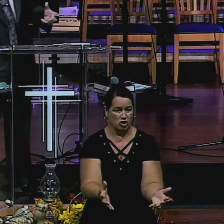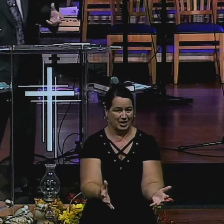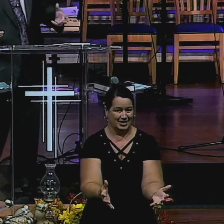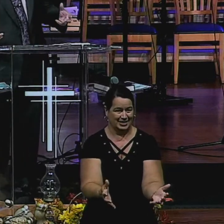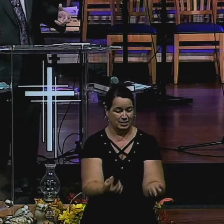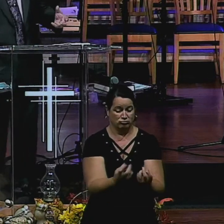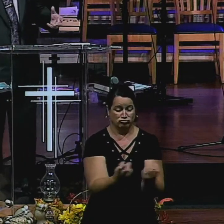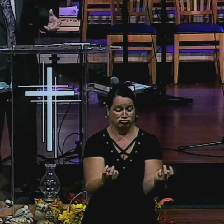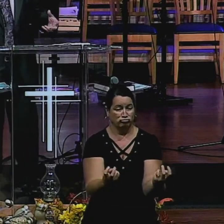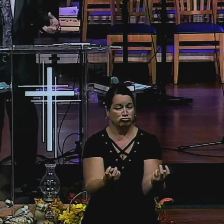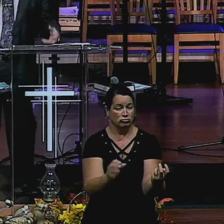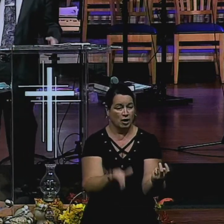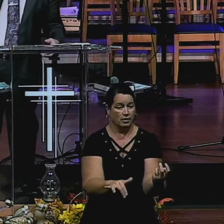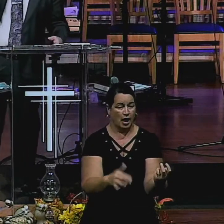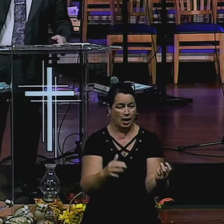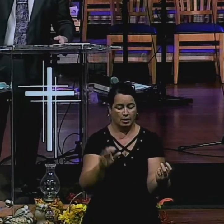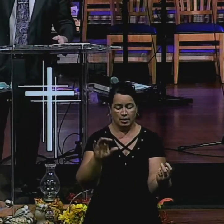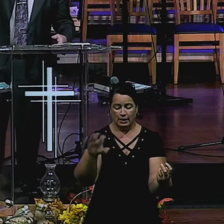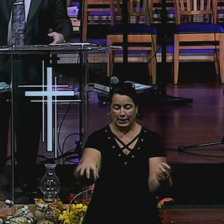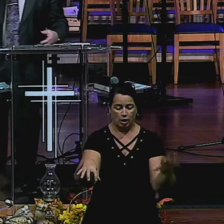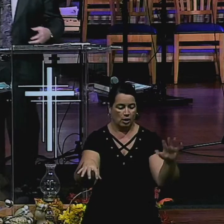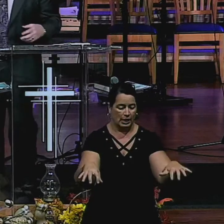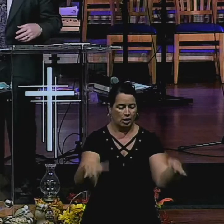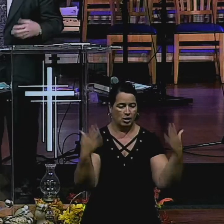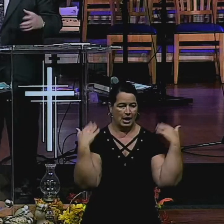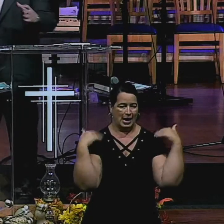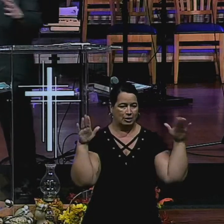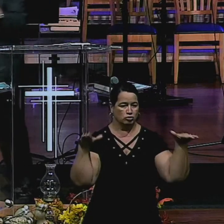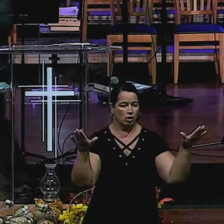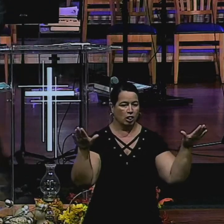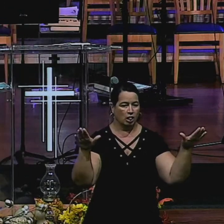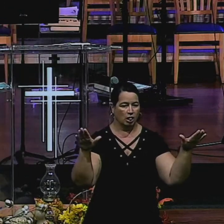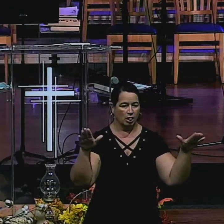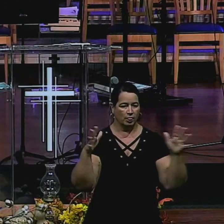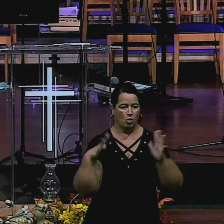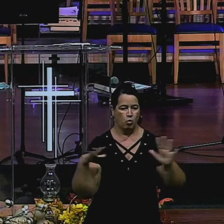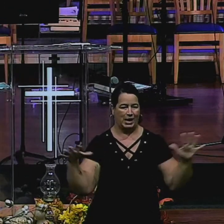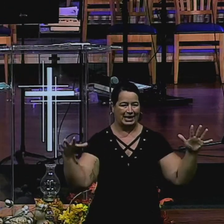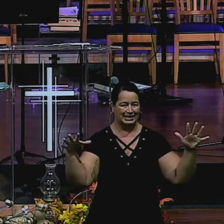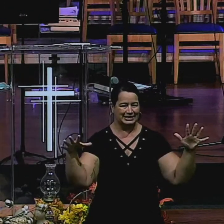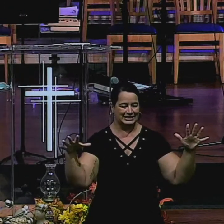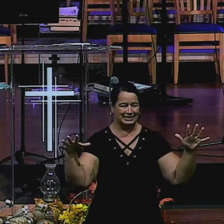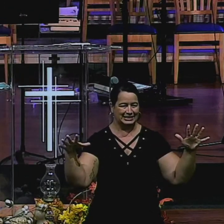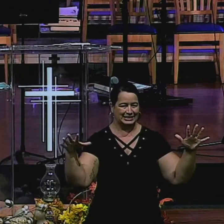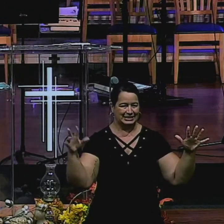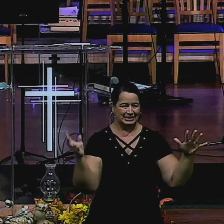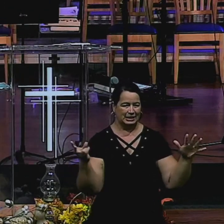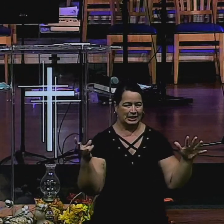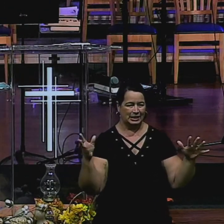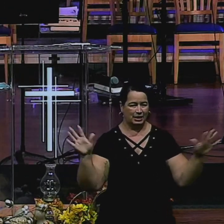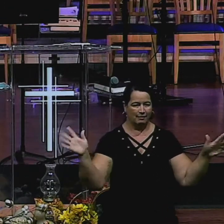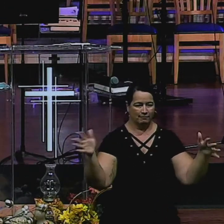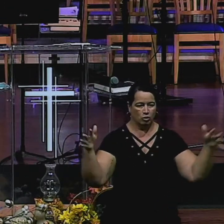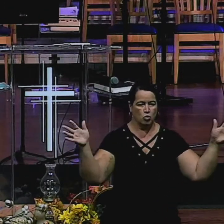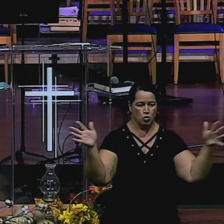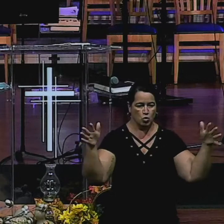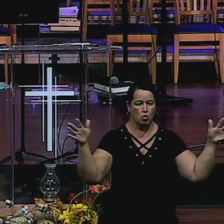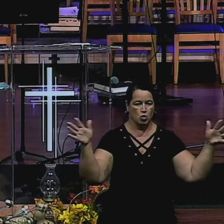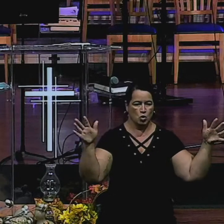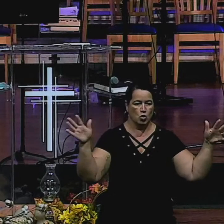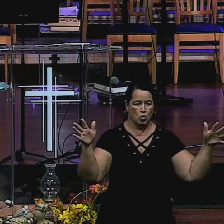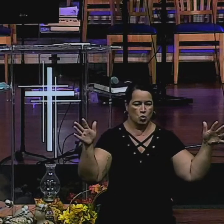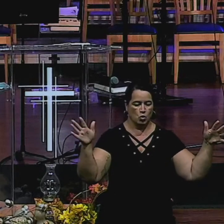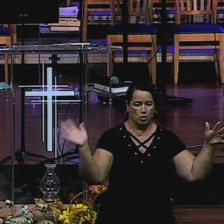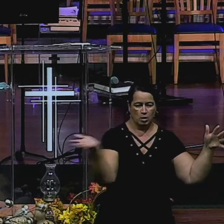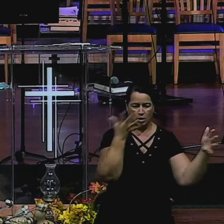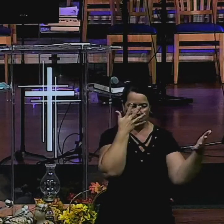And what was on the mercy seat? Some angels, you know, had they had their wings. We read from Isaiah that, you know, with two they flew, with two they covered their feet, with two they